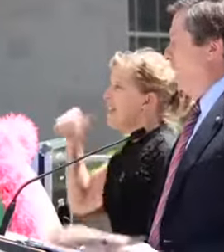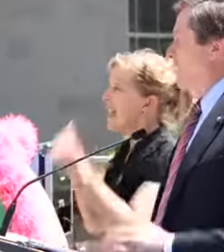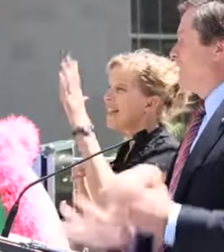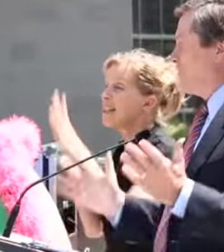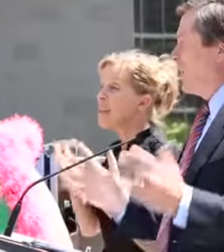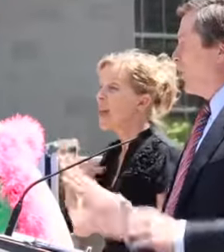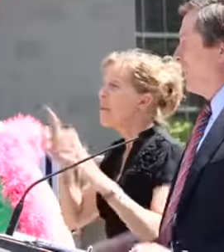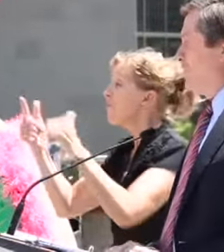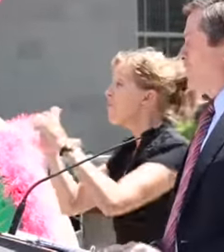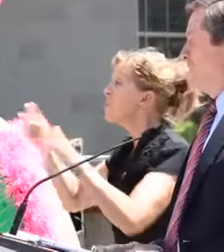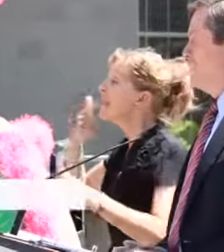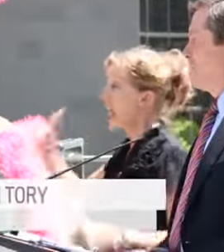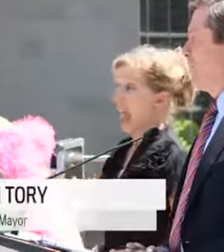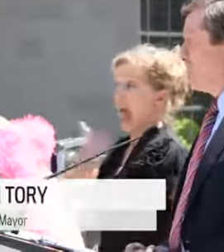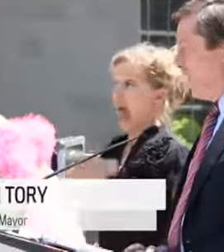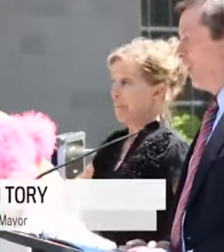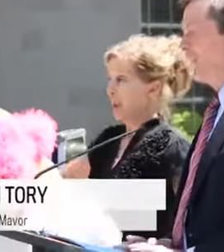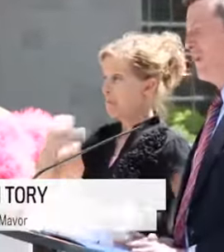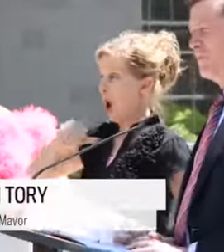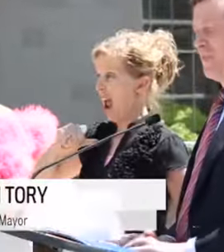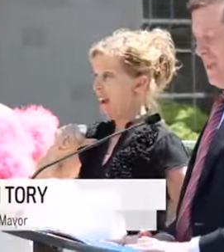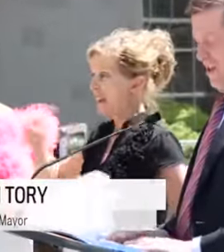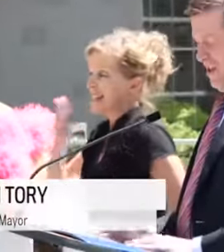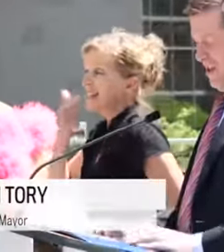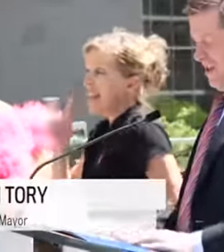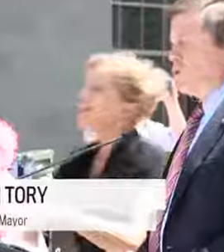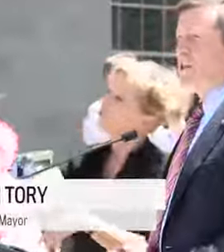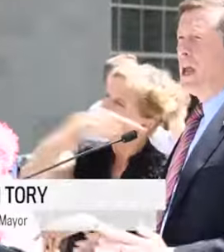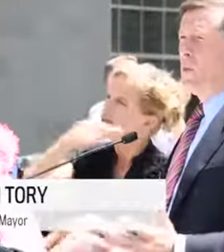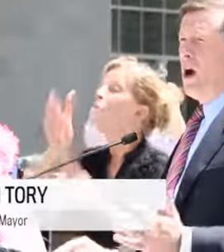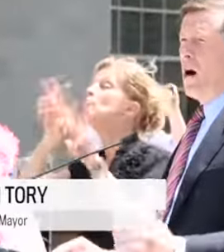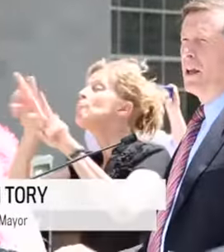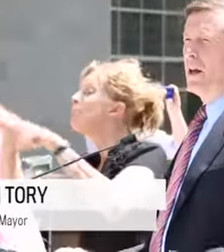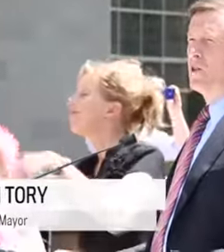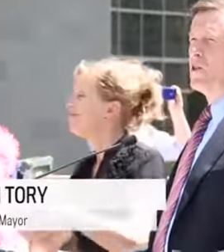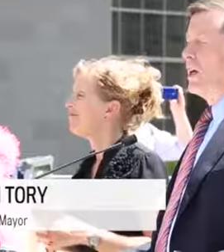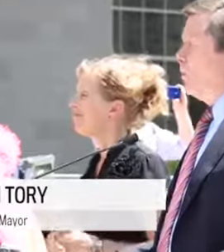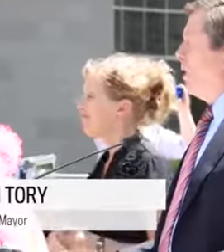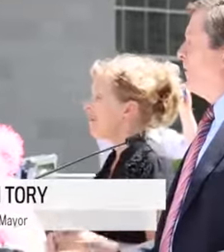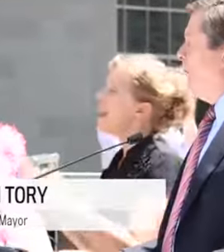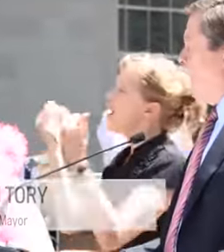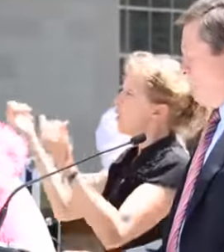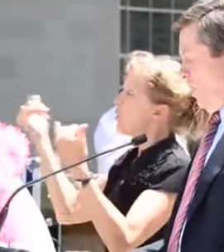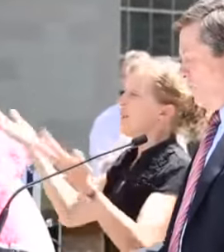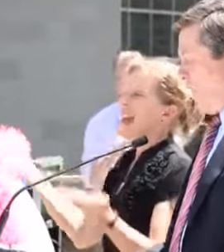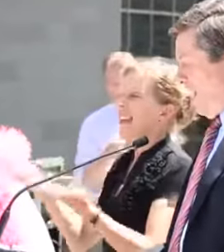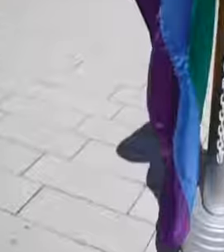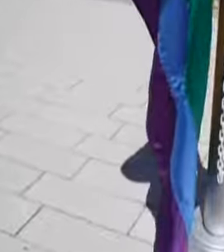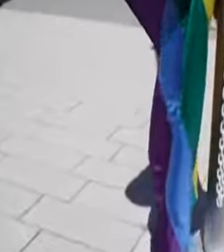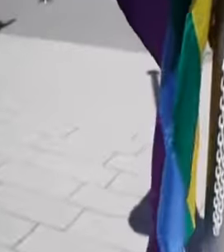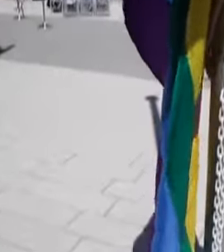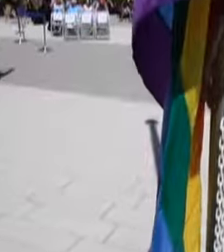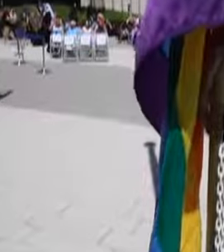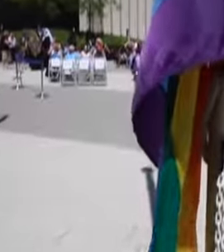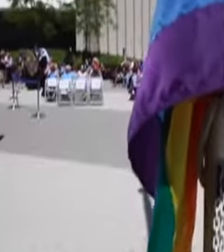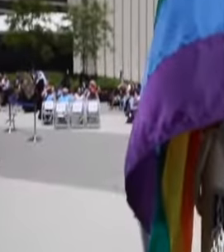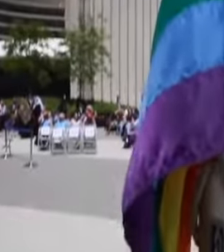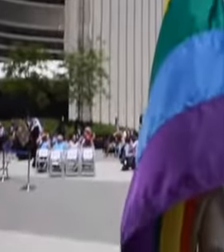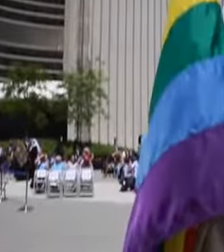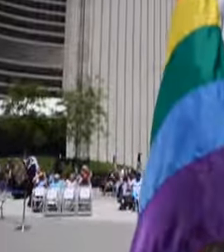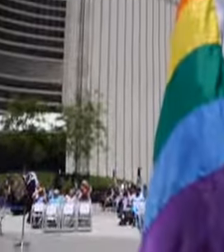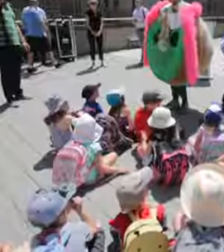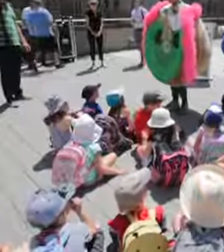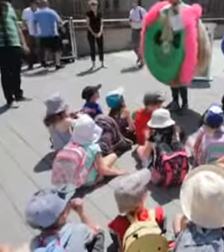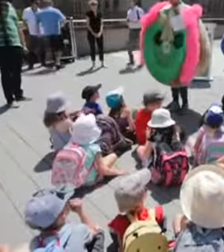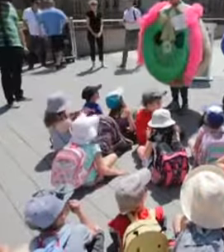Happy Pride. We get to say it early this year and for much longer. So today we are here to celebrate the launch of Pride Month. For the